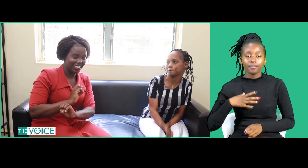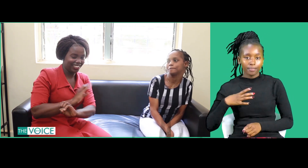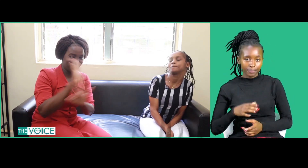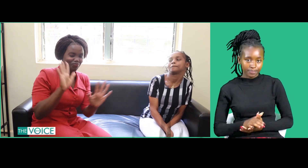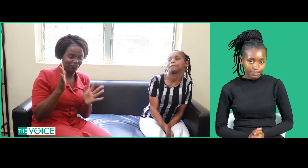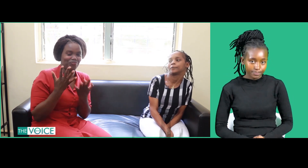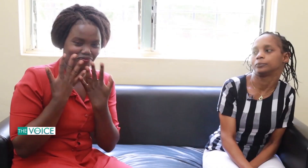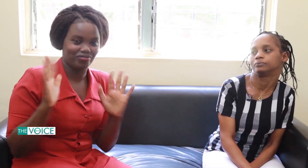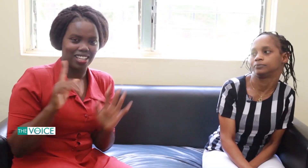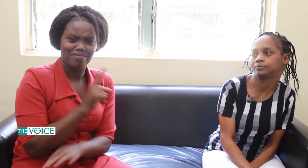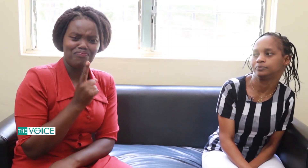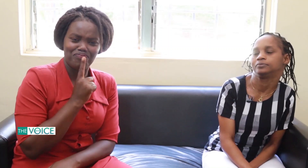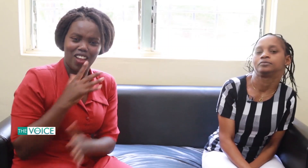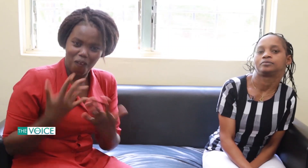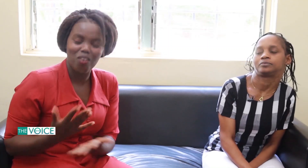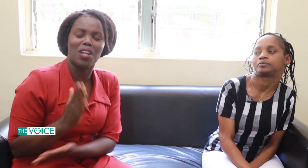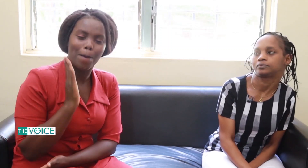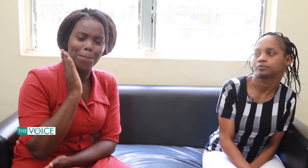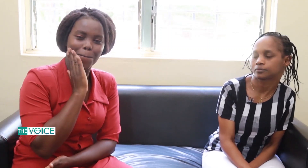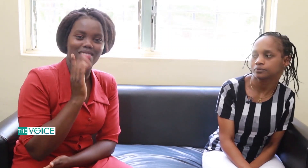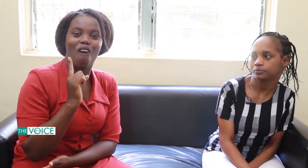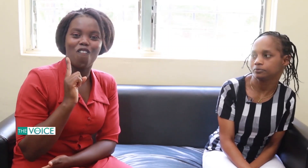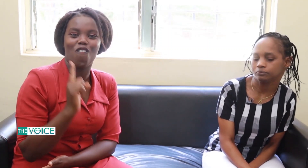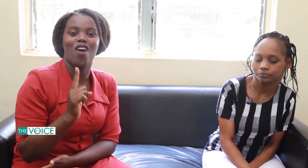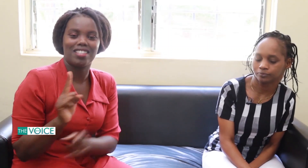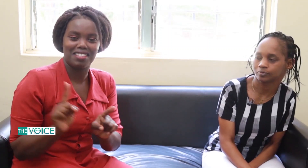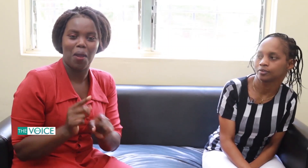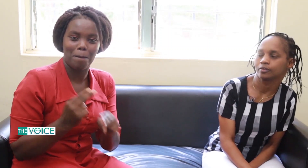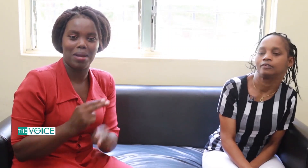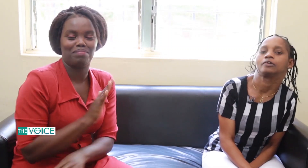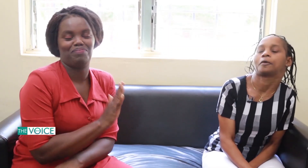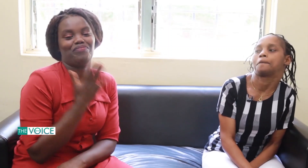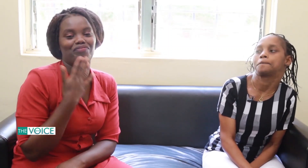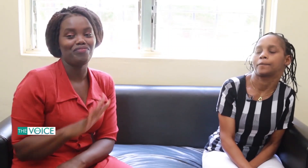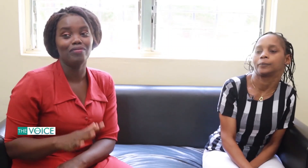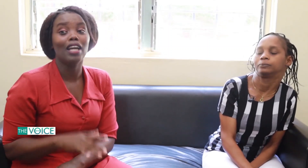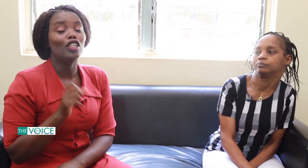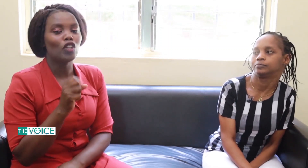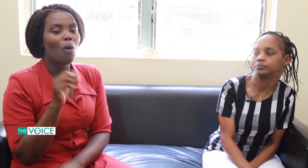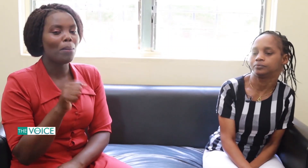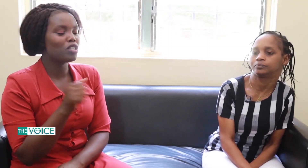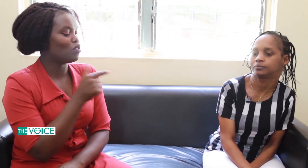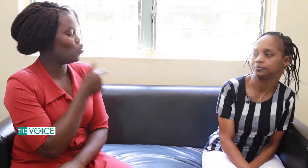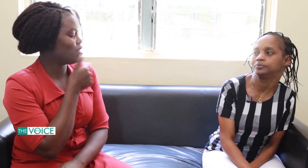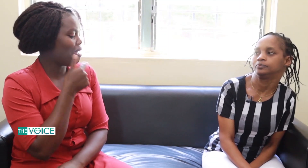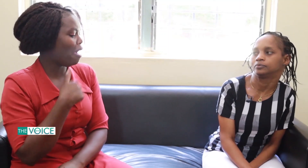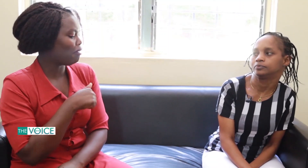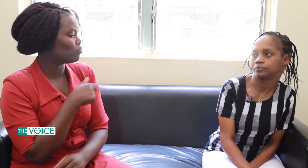You heard that very clearly. She said she's a mother of one, and that is her